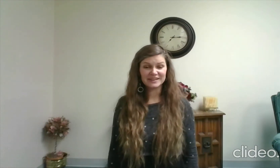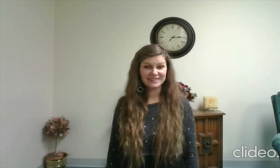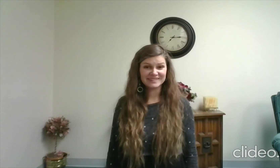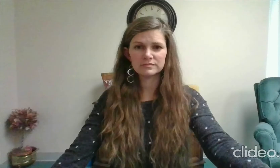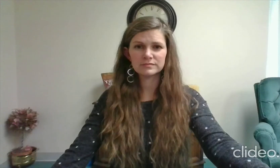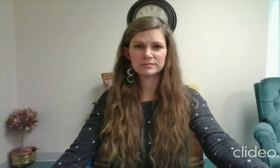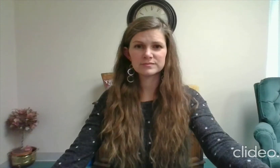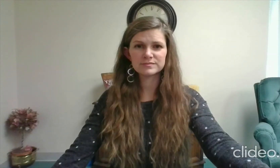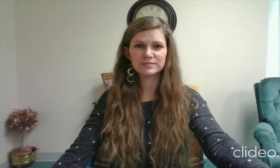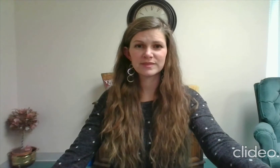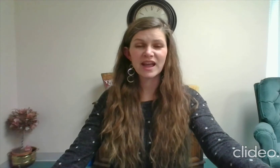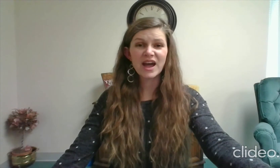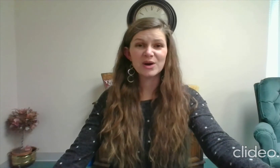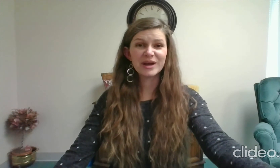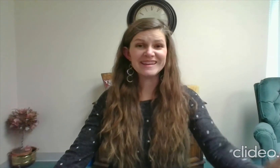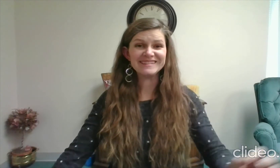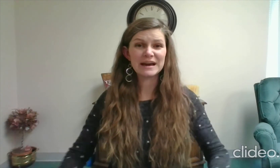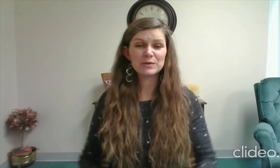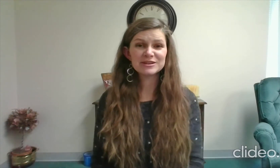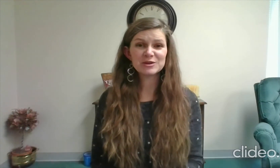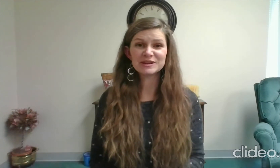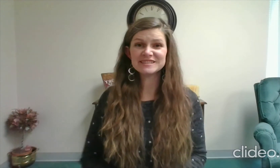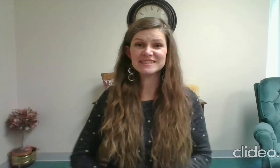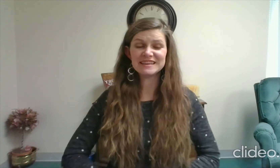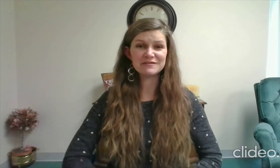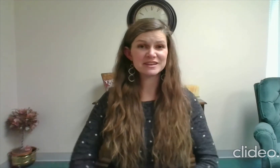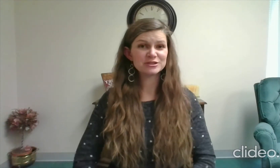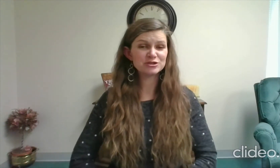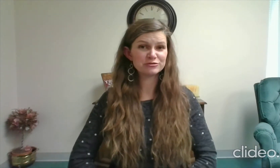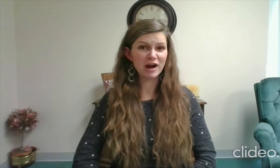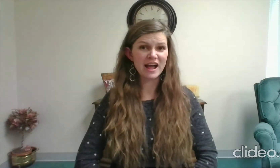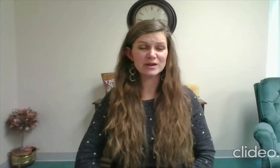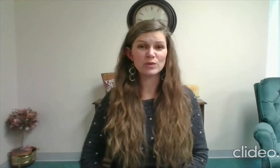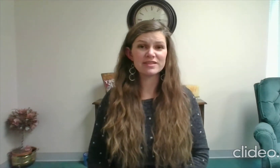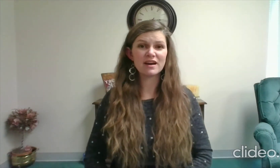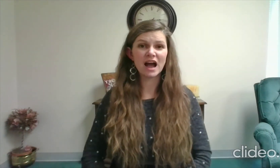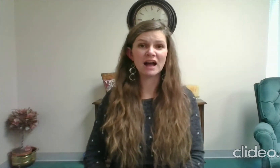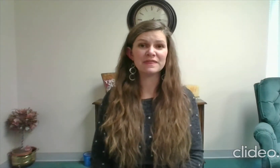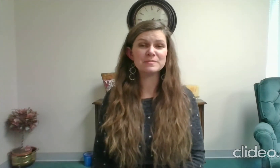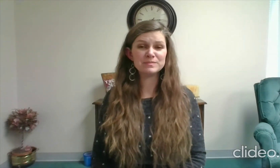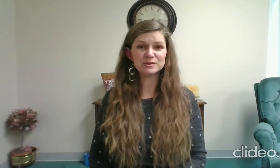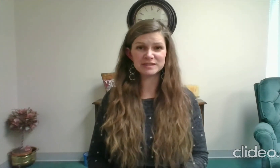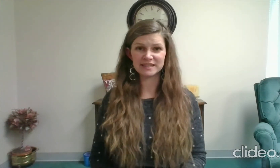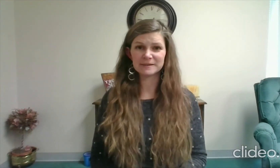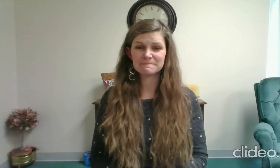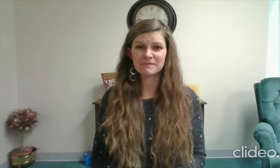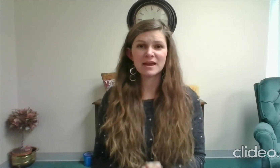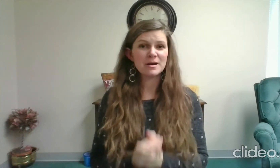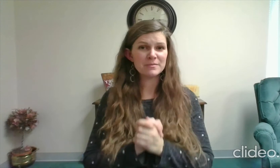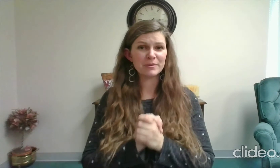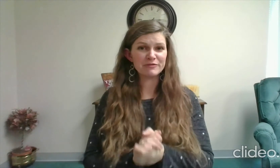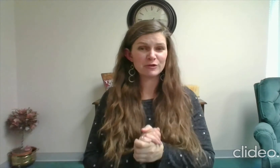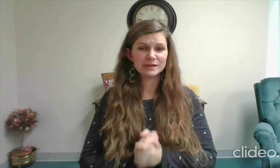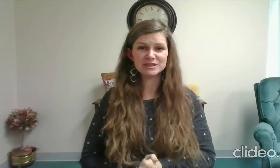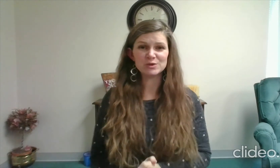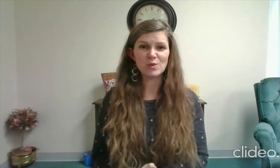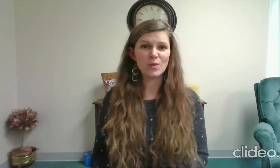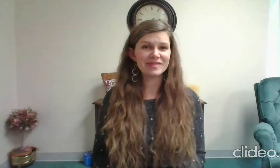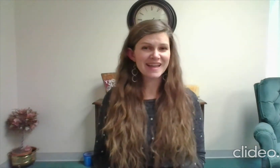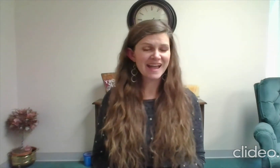good. Okay, now we are going to give it a try with the music. But before we do, one thing I have